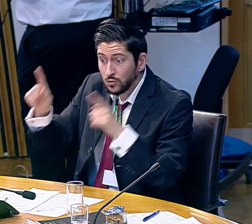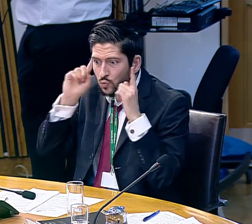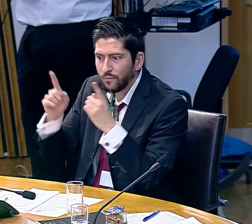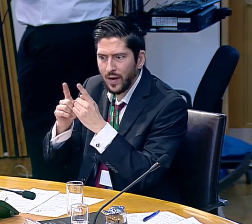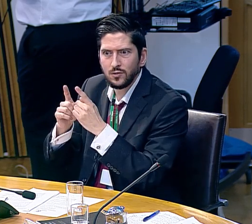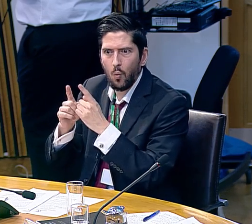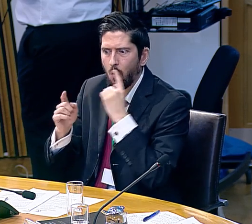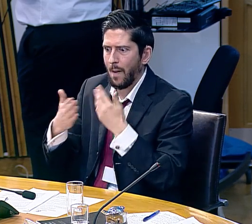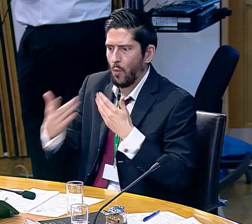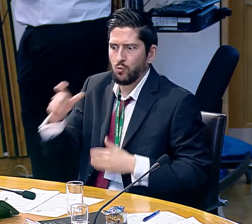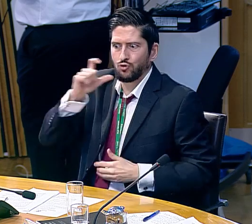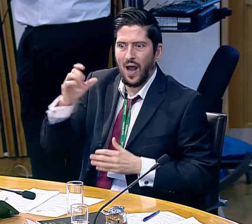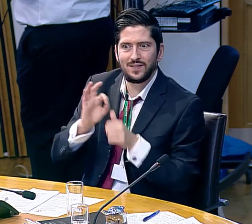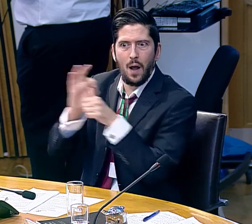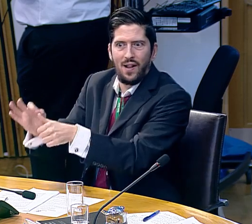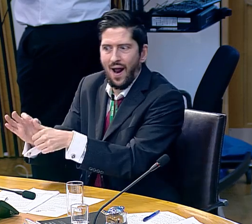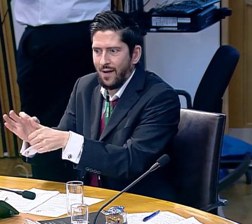You know, I think if deaf